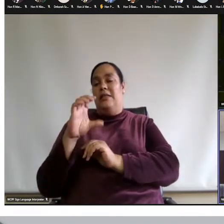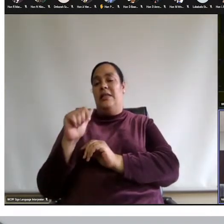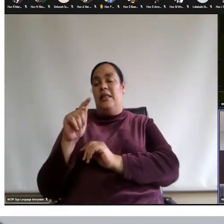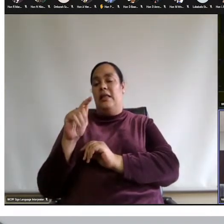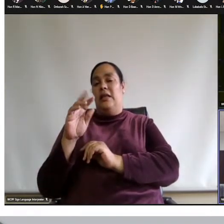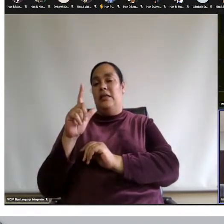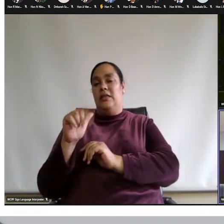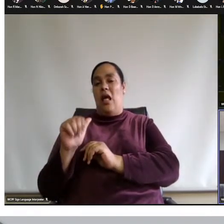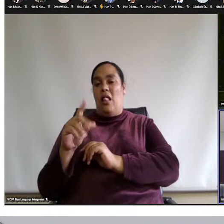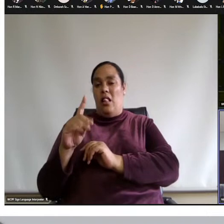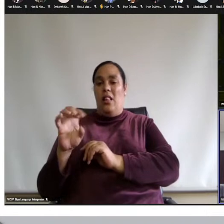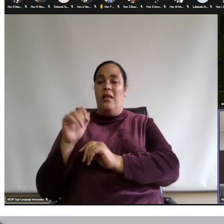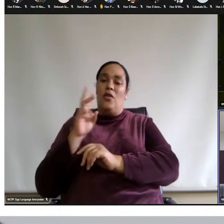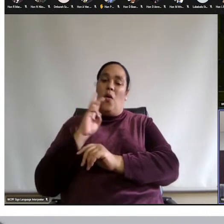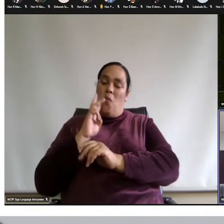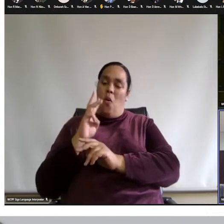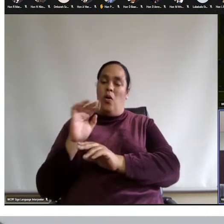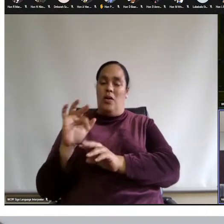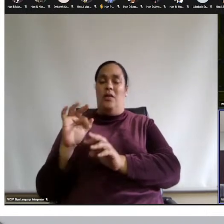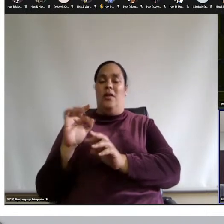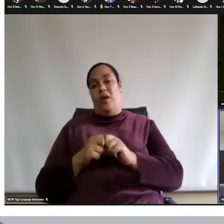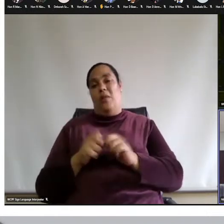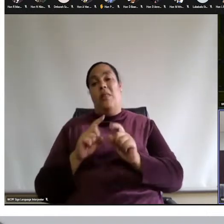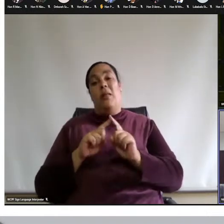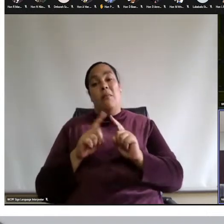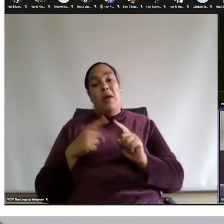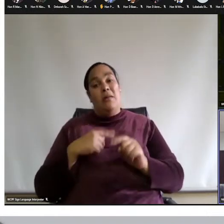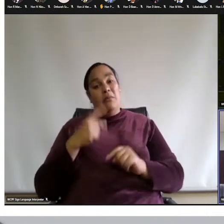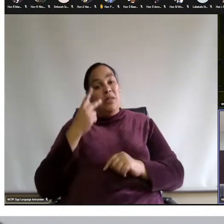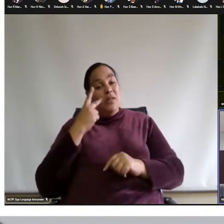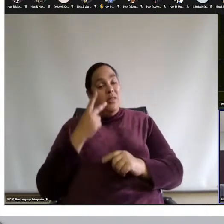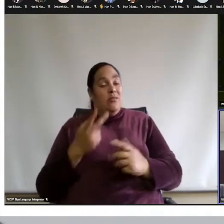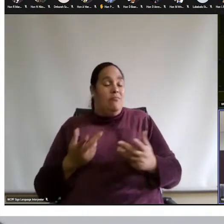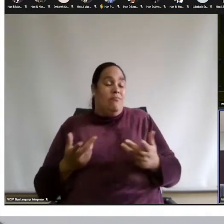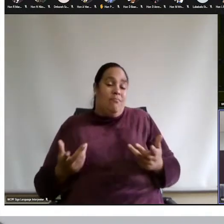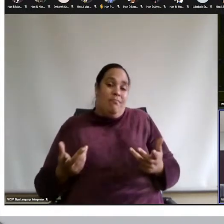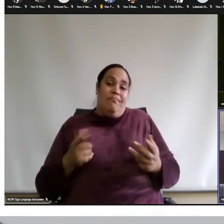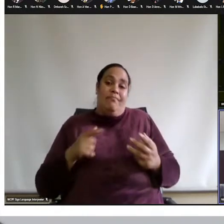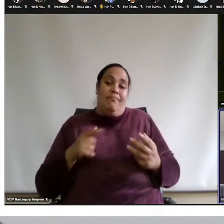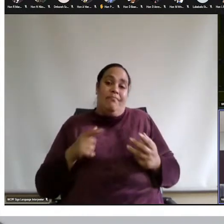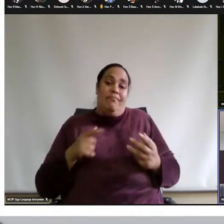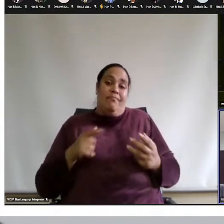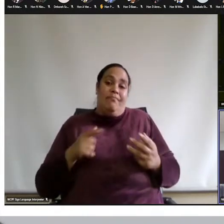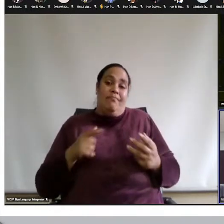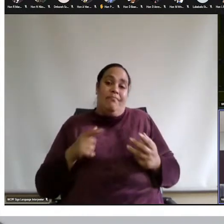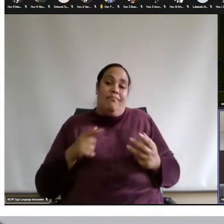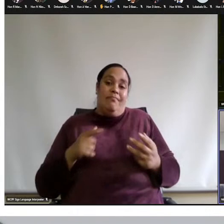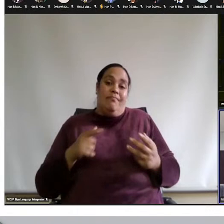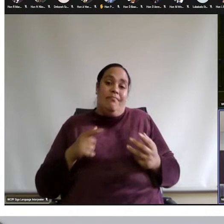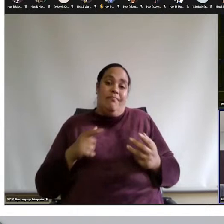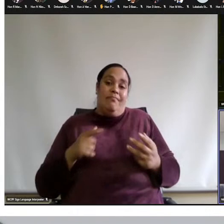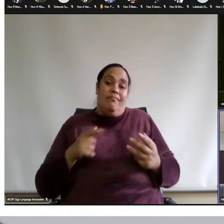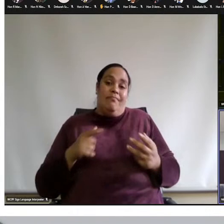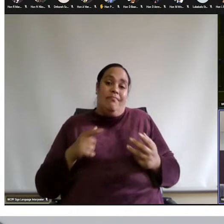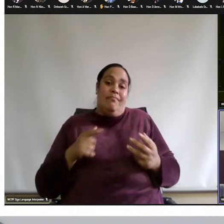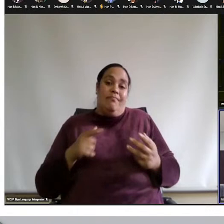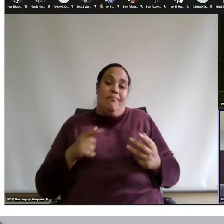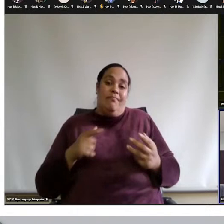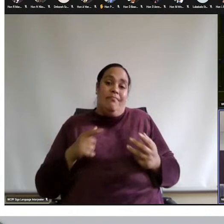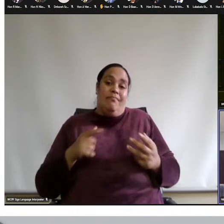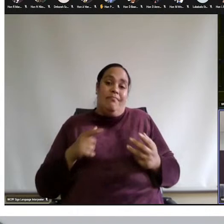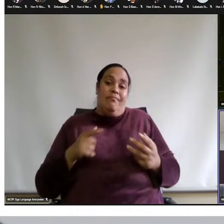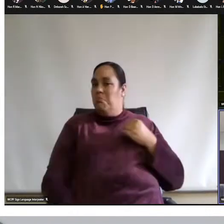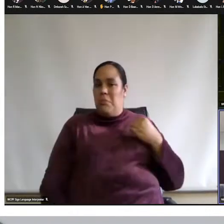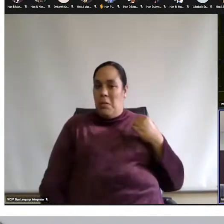issue of water security. And it seems to me that the current Minister of Water and Sanitation is missing in